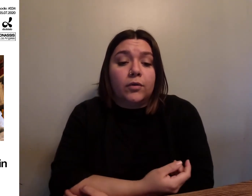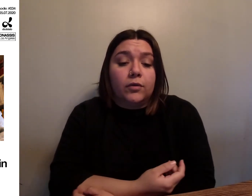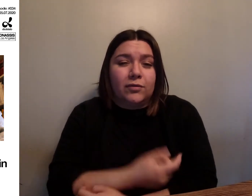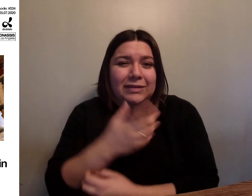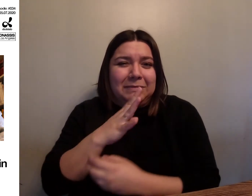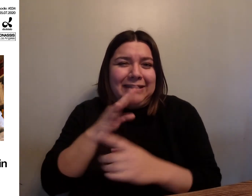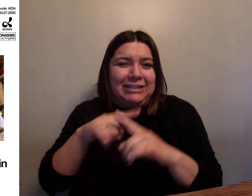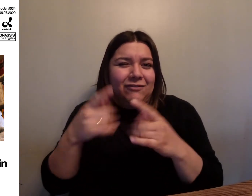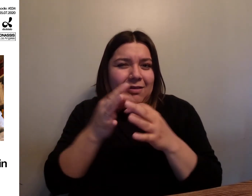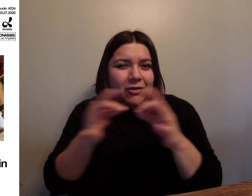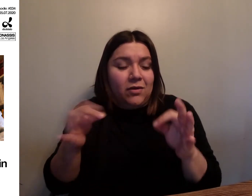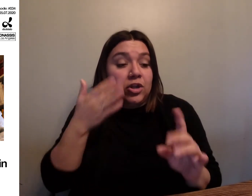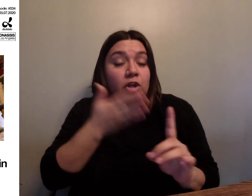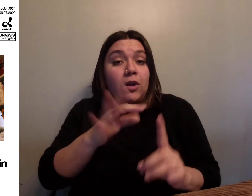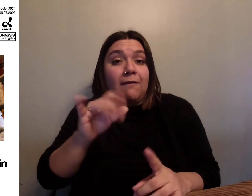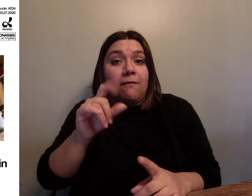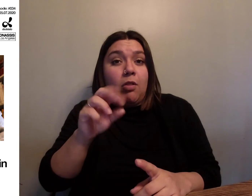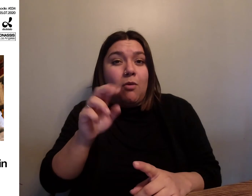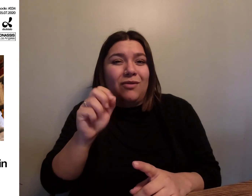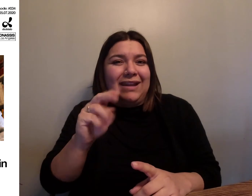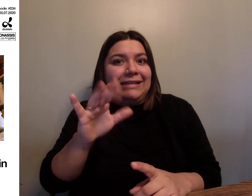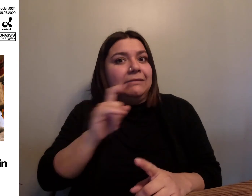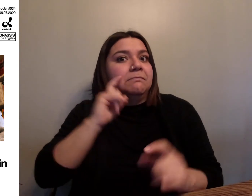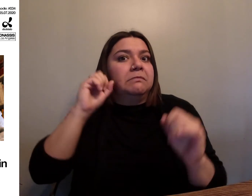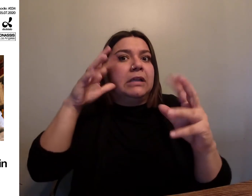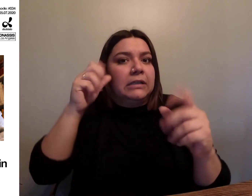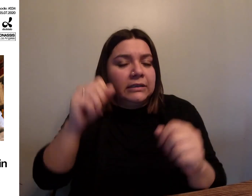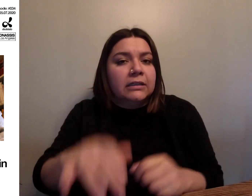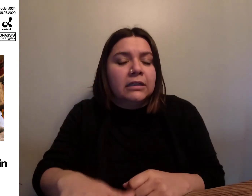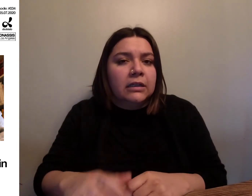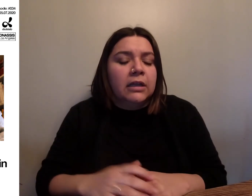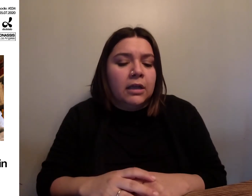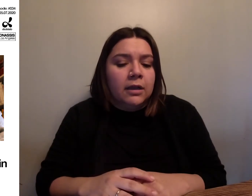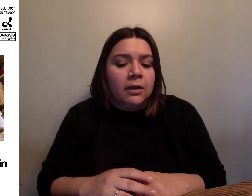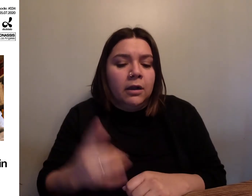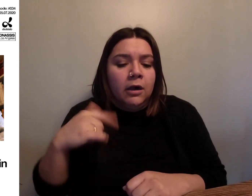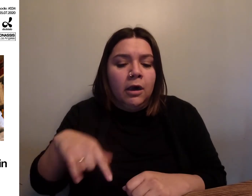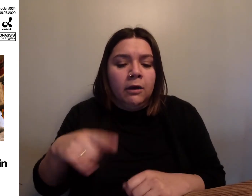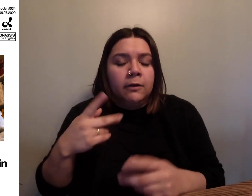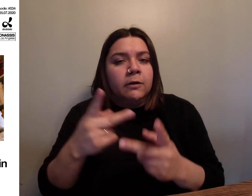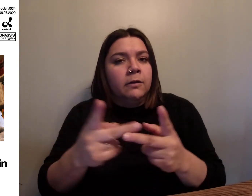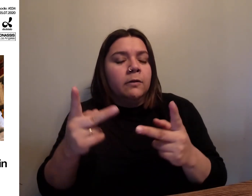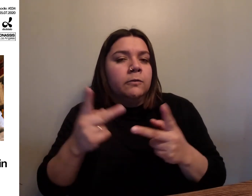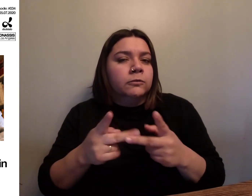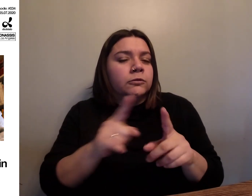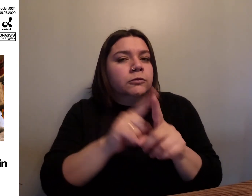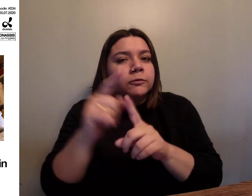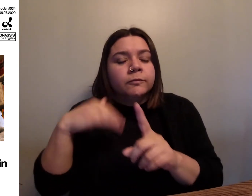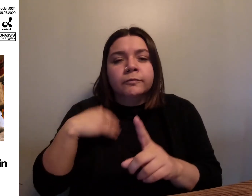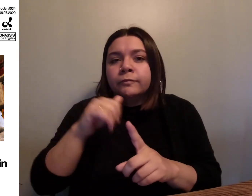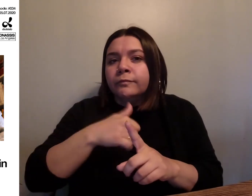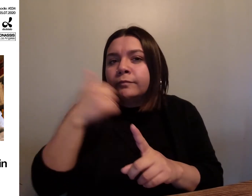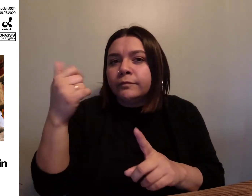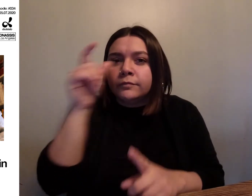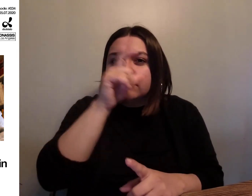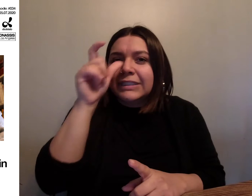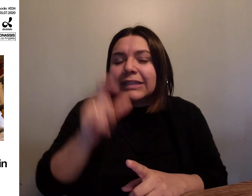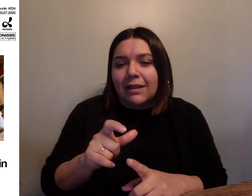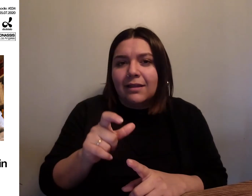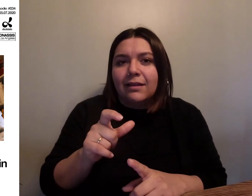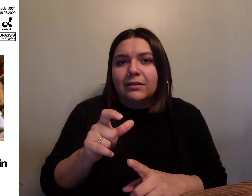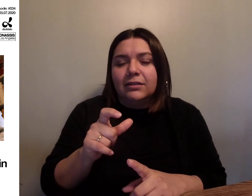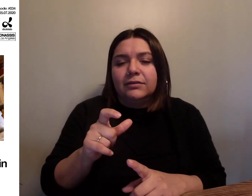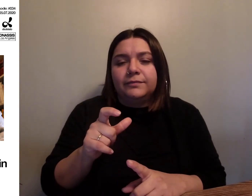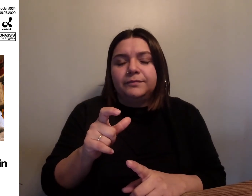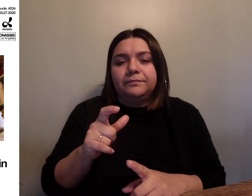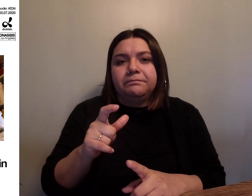in Florence. It's extraordinary. These few pages are wonderful. Then there is another Italian text that